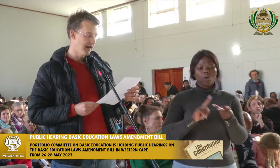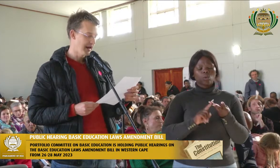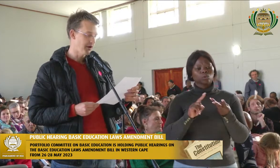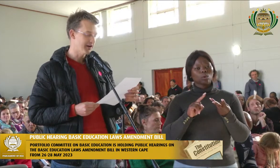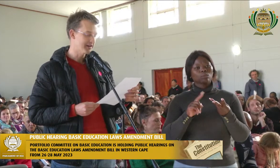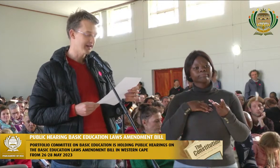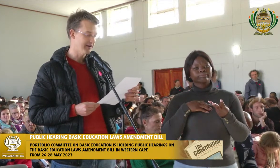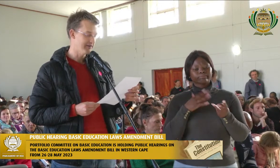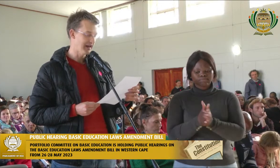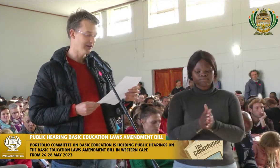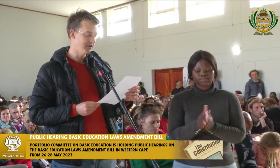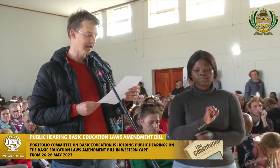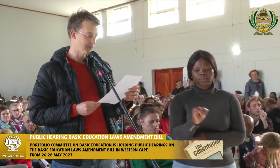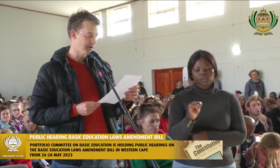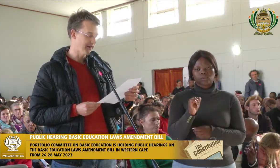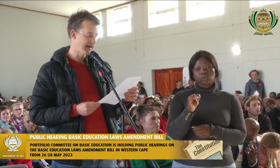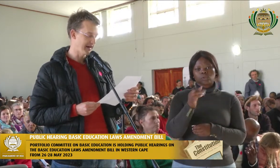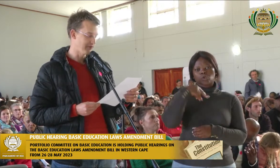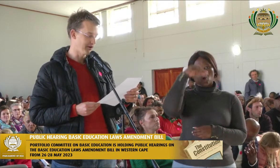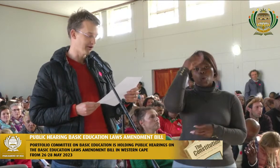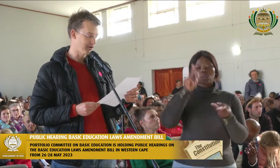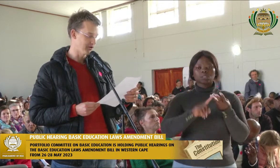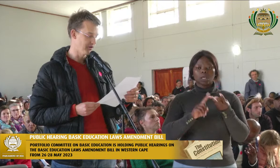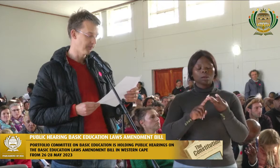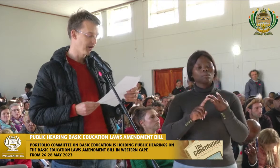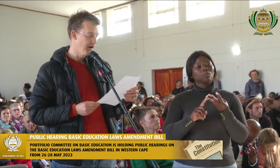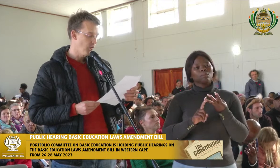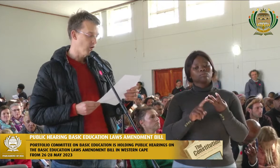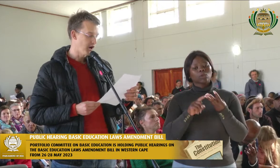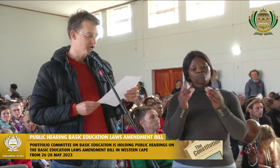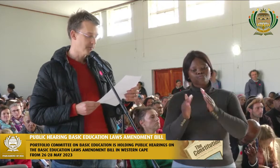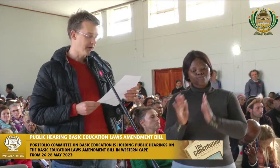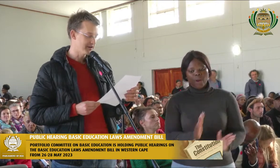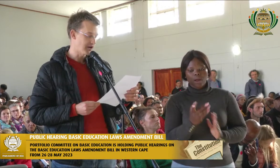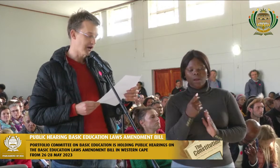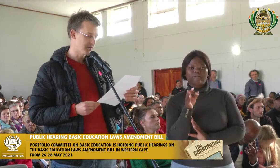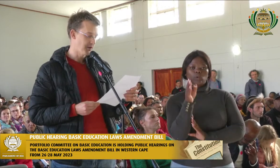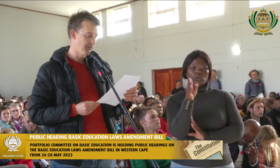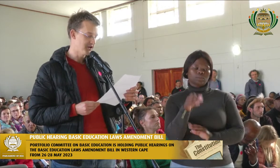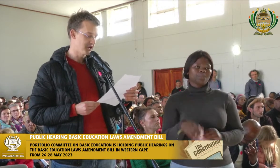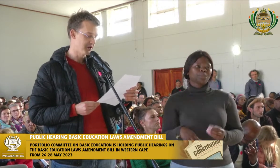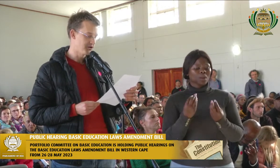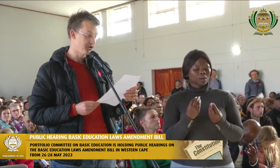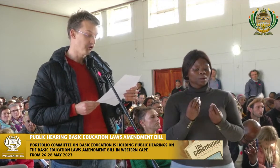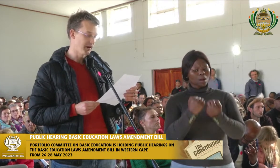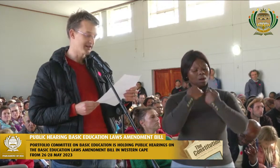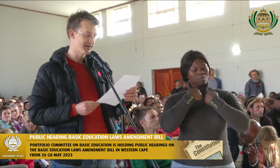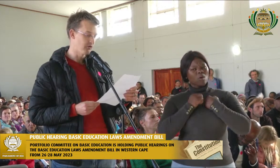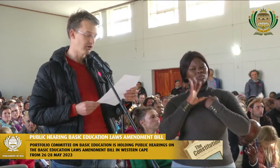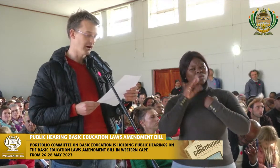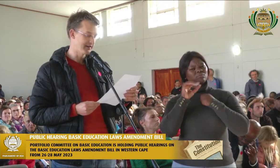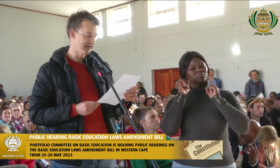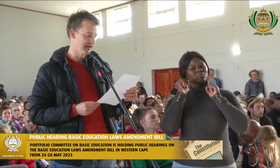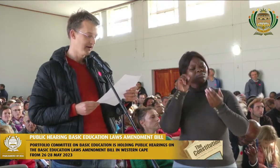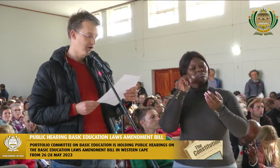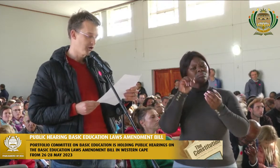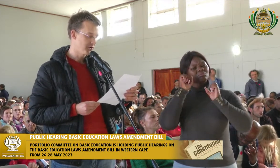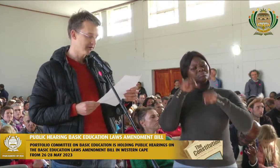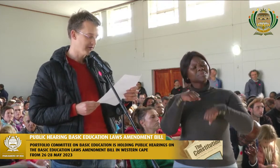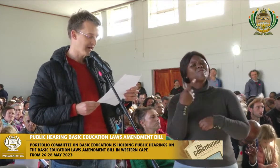souls, imparting their values and preparing them for adulthood. Why should parents ask permission to do what is their